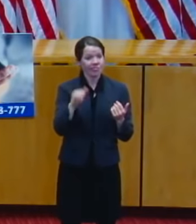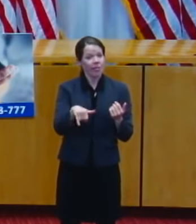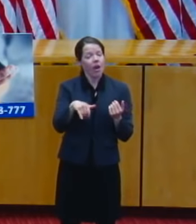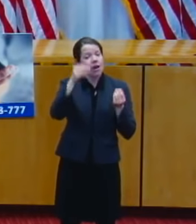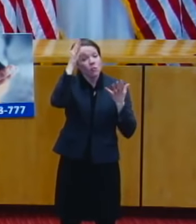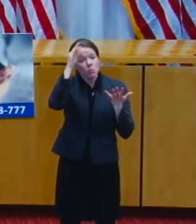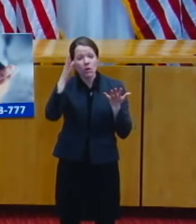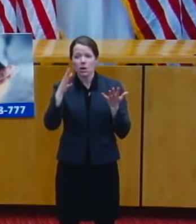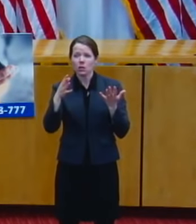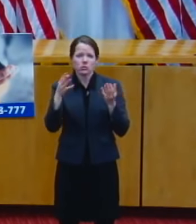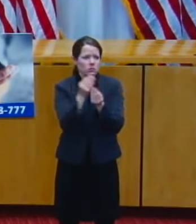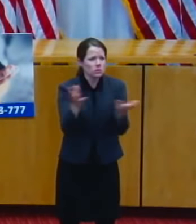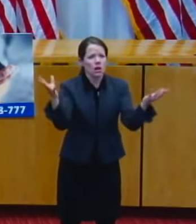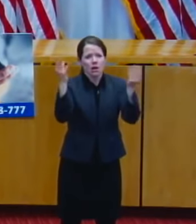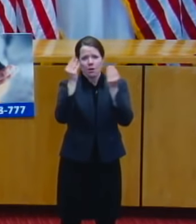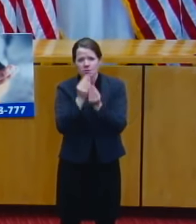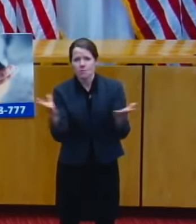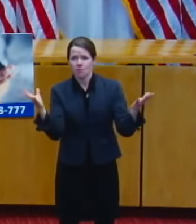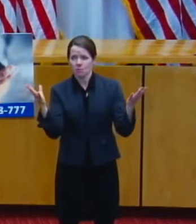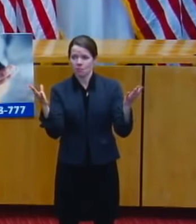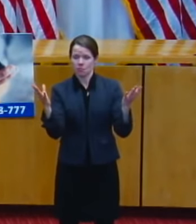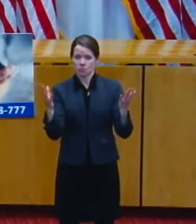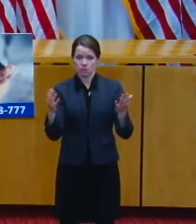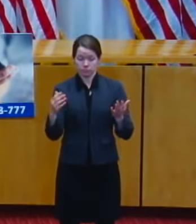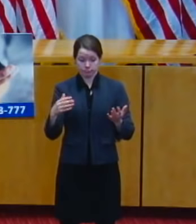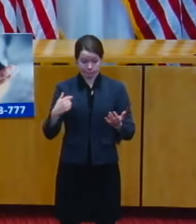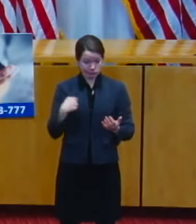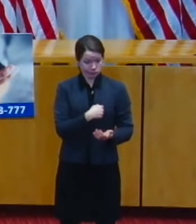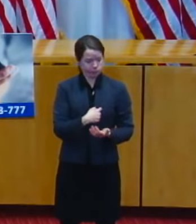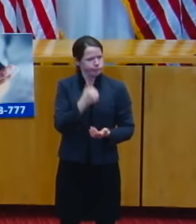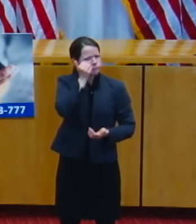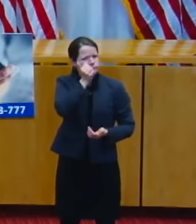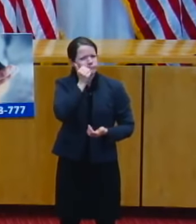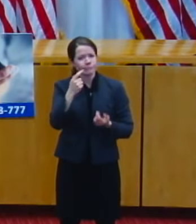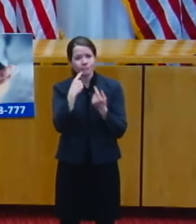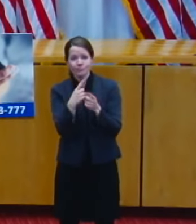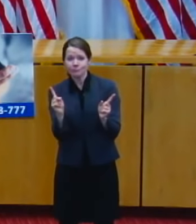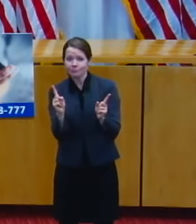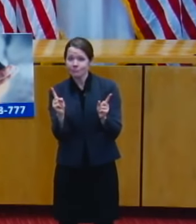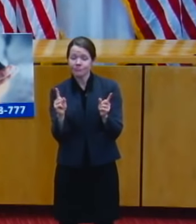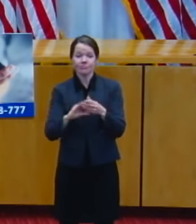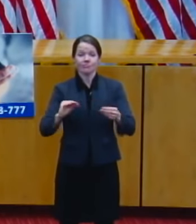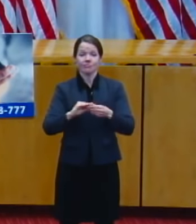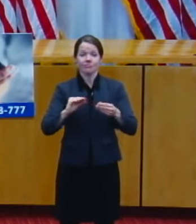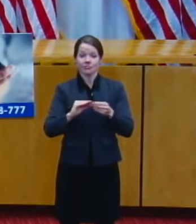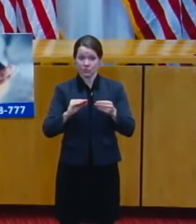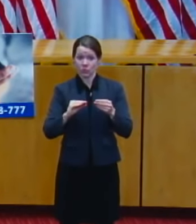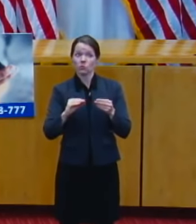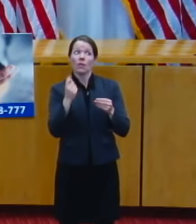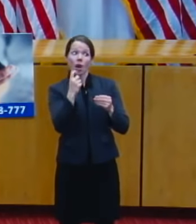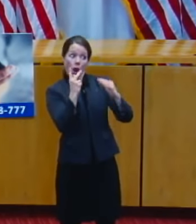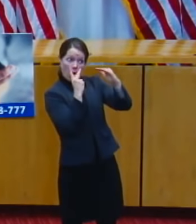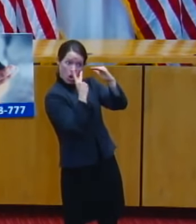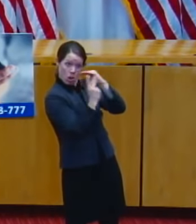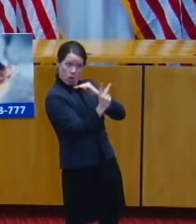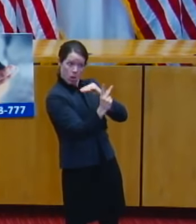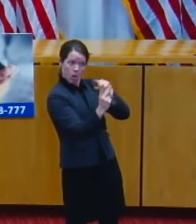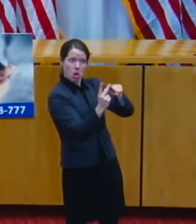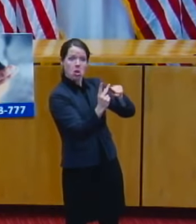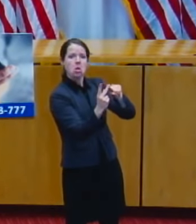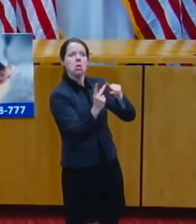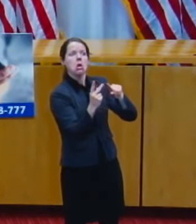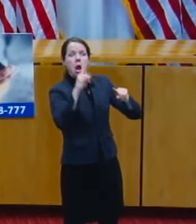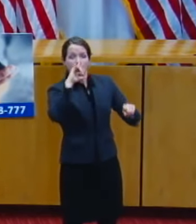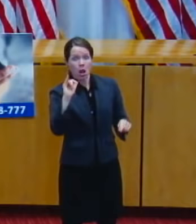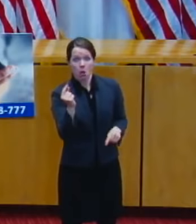we've talked about our modeling, we've always said, at this time. And the reason we say that is because things change